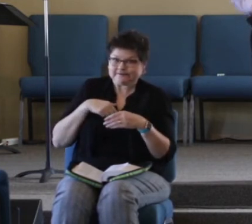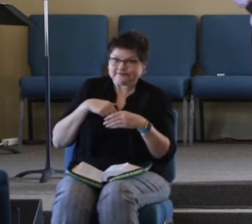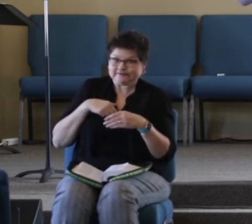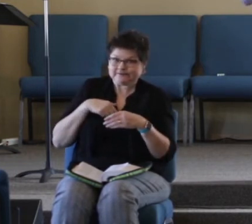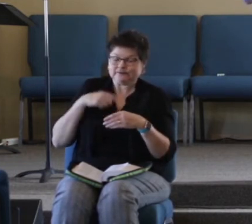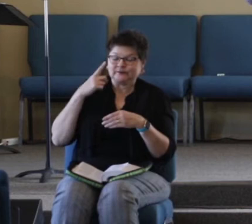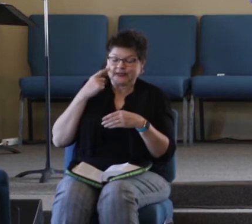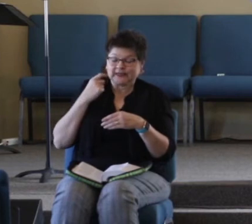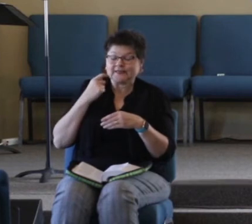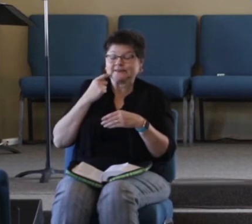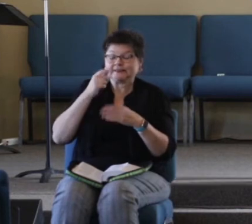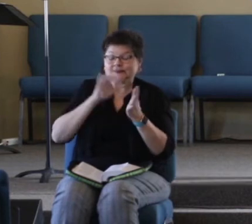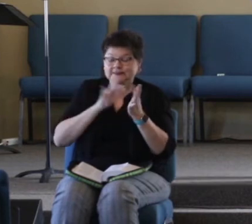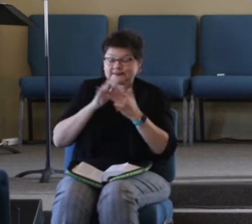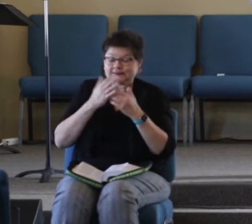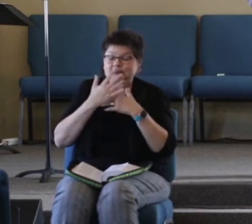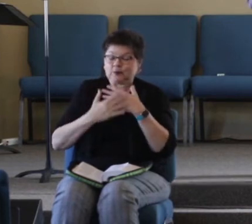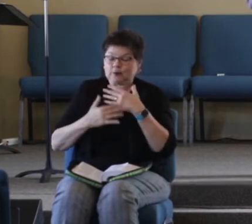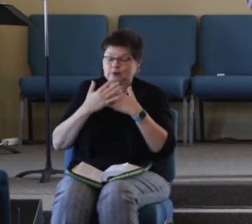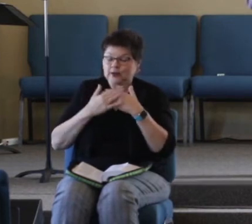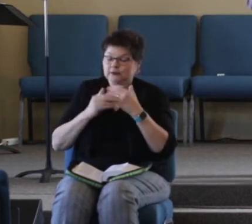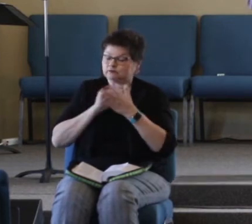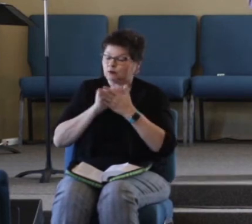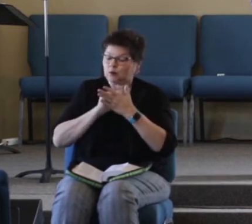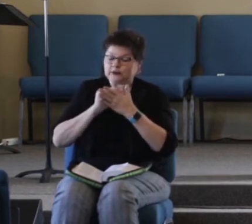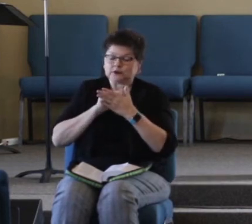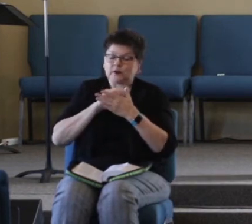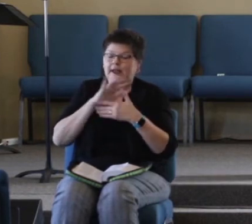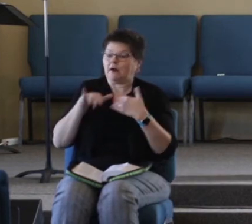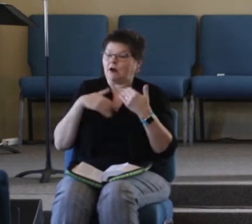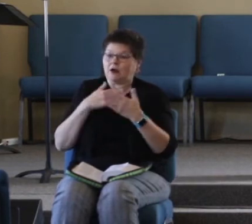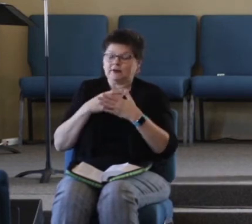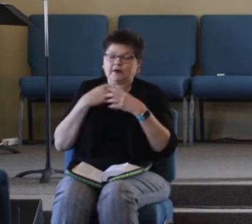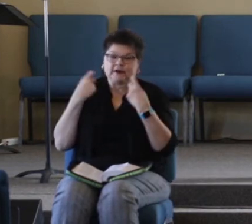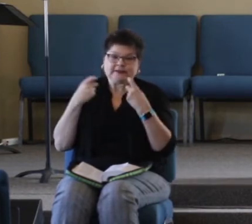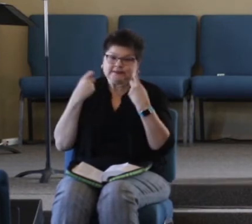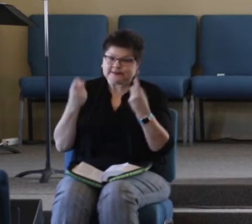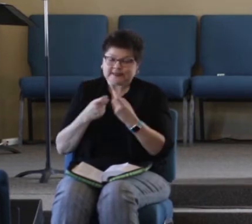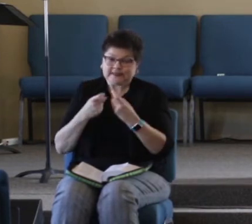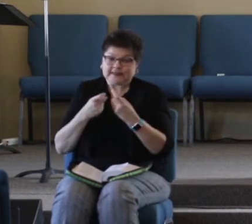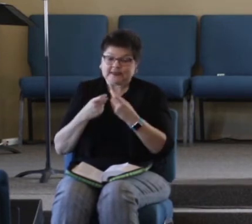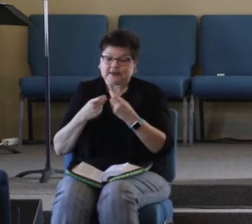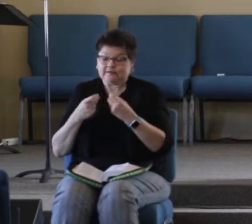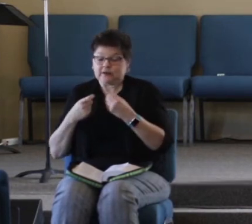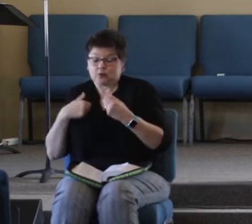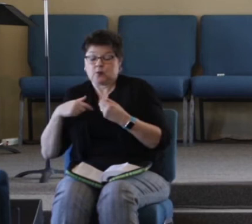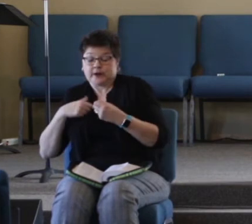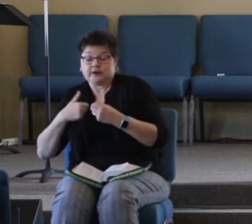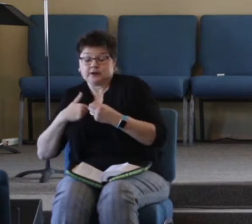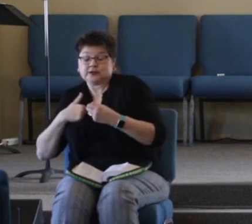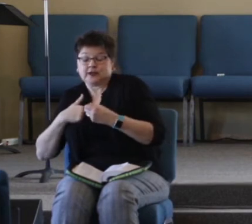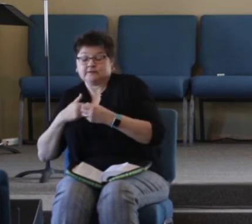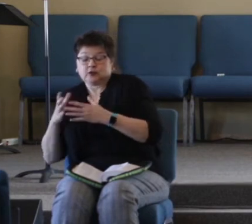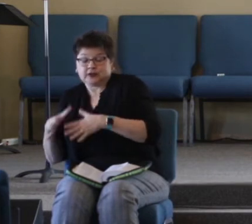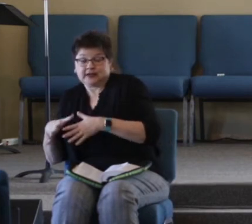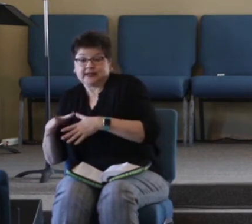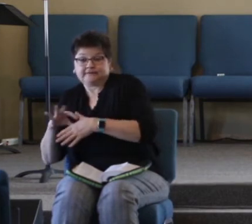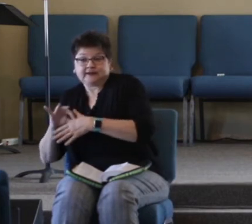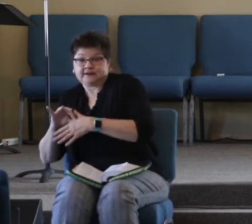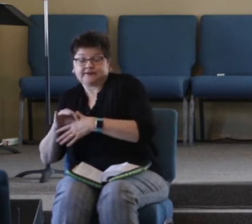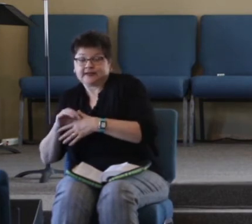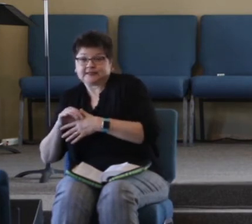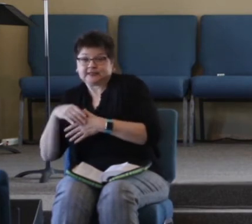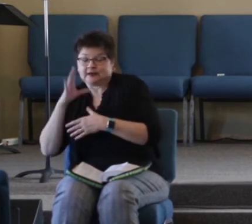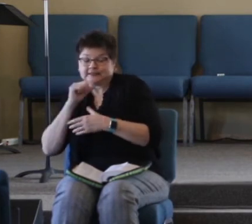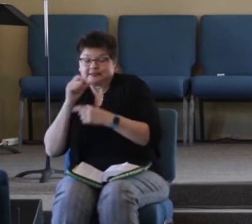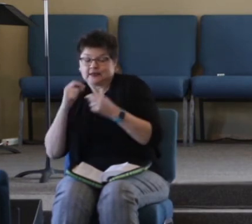Because his blood washes away all of our sin, all of our stain. And even though we're left in the flesh, God is not at enmity. He's not at